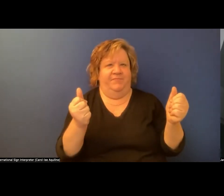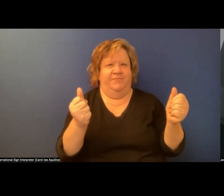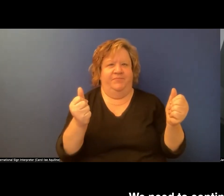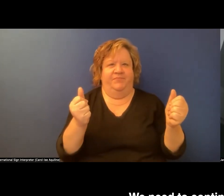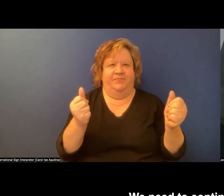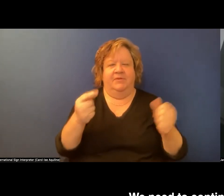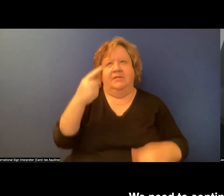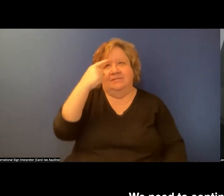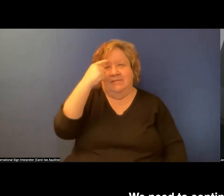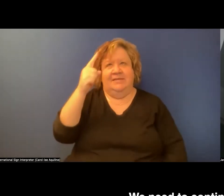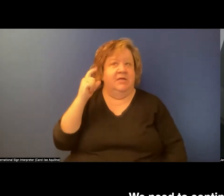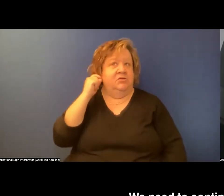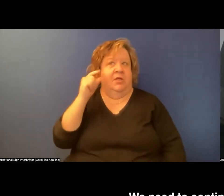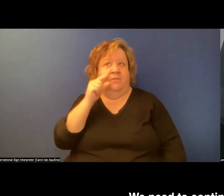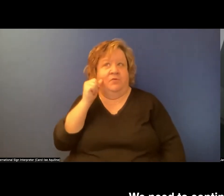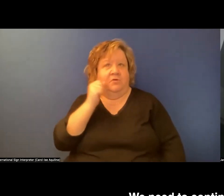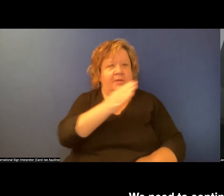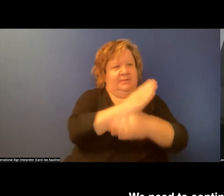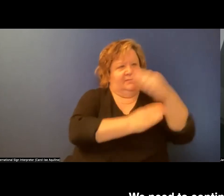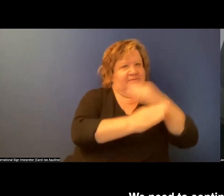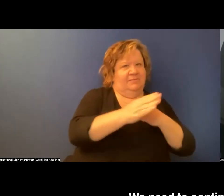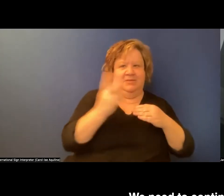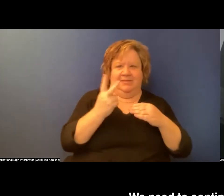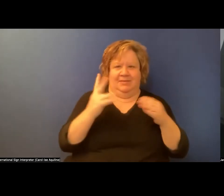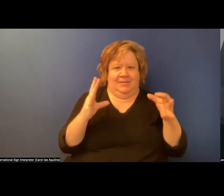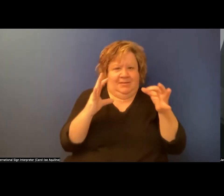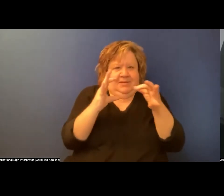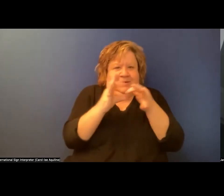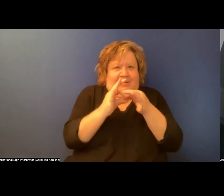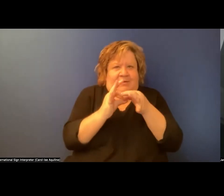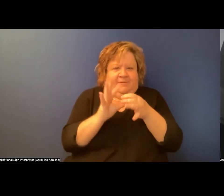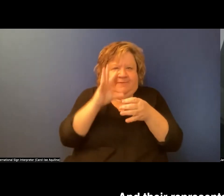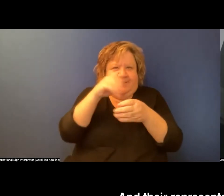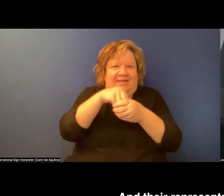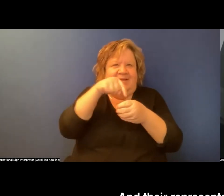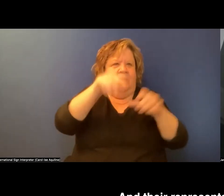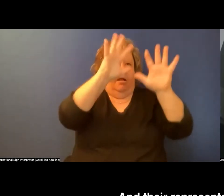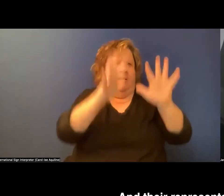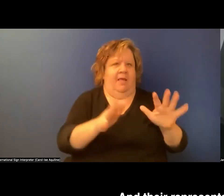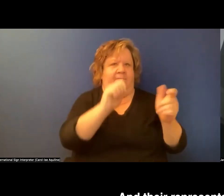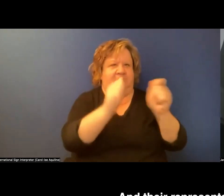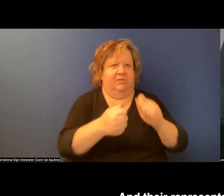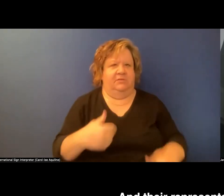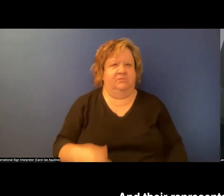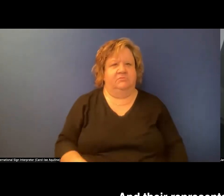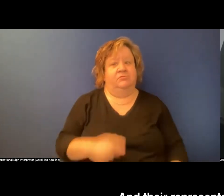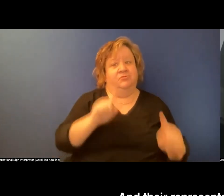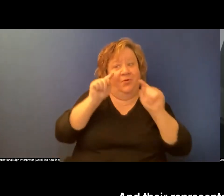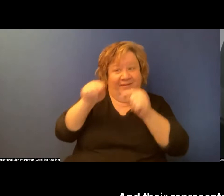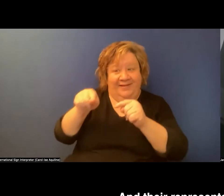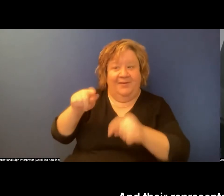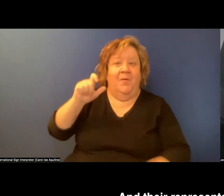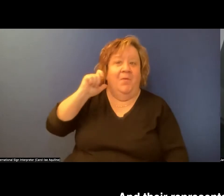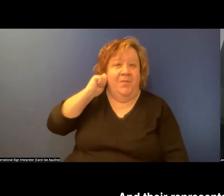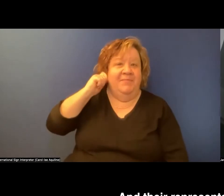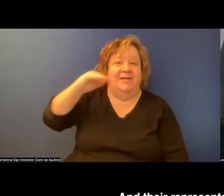community, we need to continue to strengthen the capacities of women and girls with disabilities and their representative organizations so